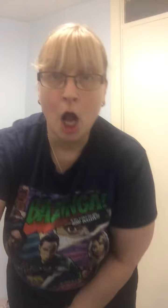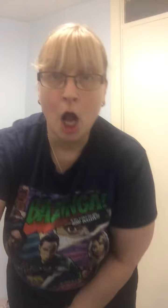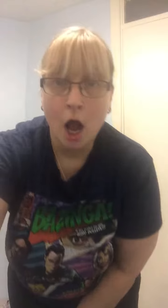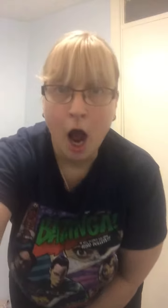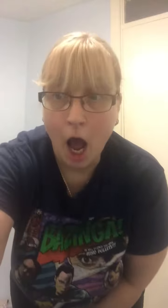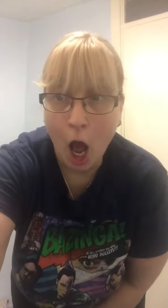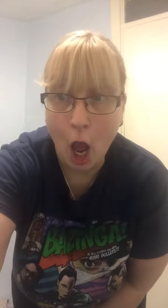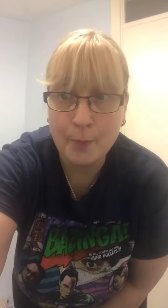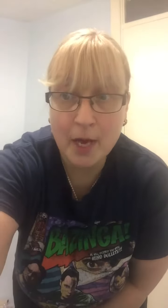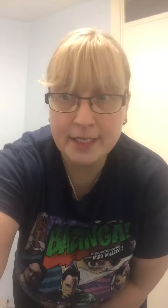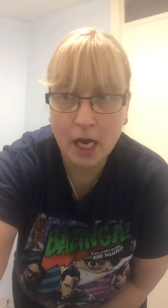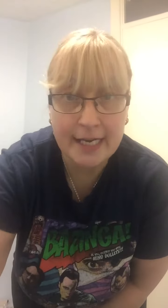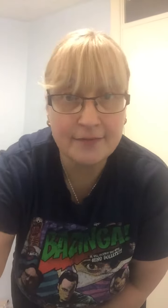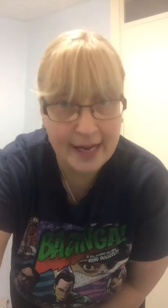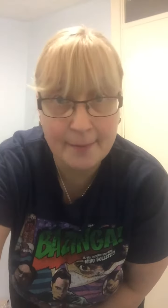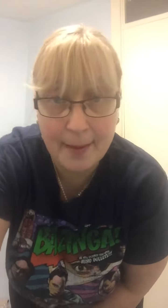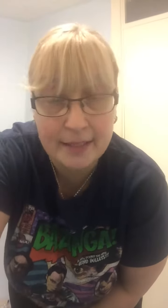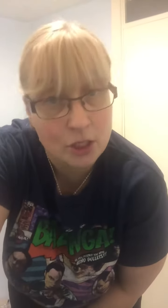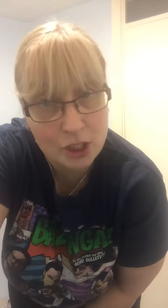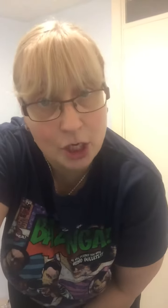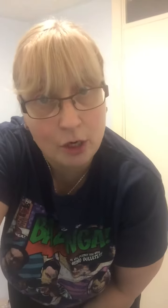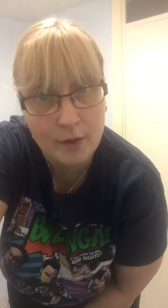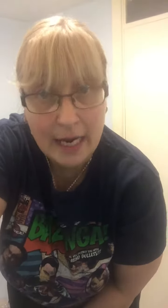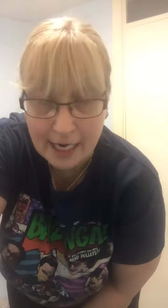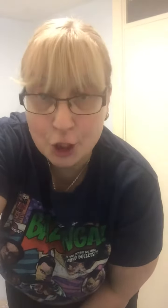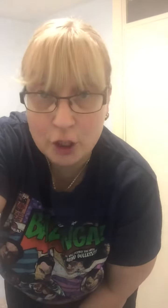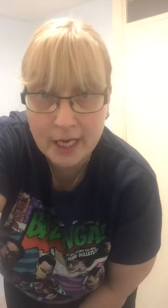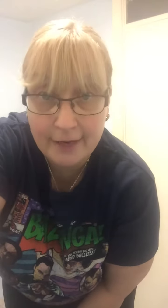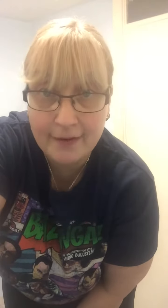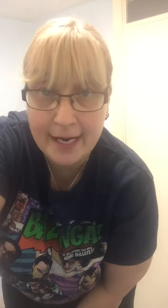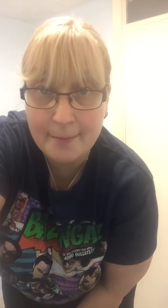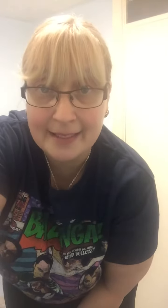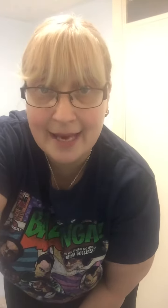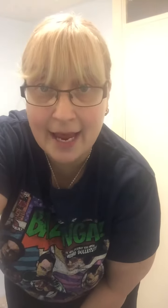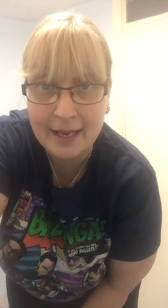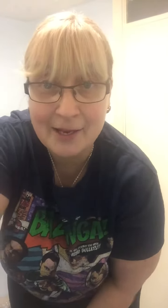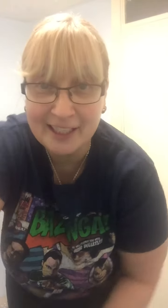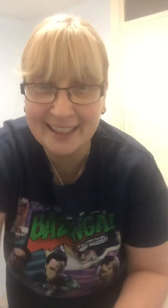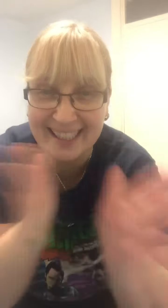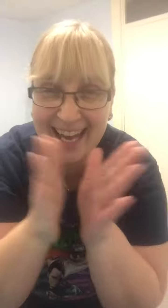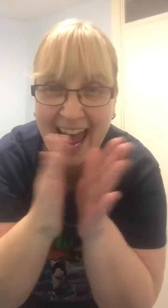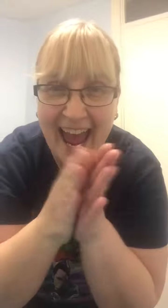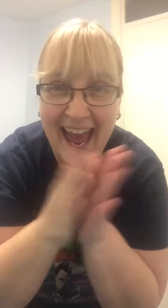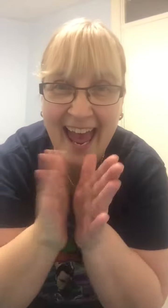I hope her dolly's feeling better soon. Is your dolly feeling better? Yeah! Woo-hoo! no, no.